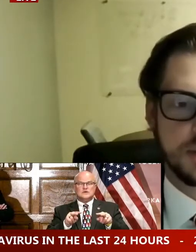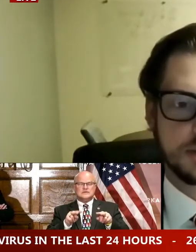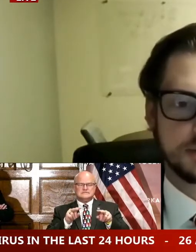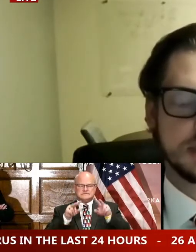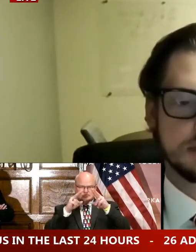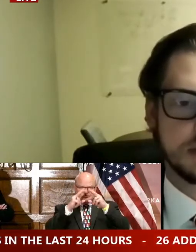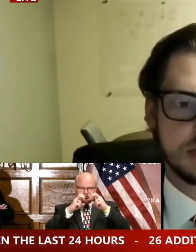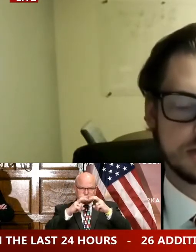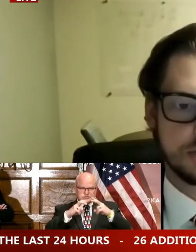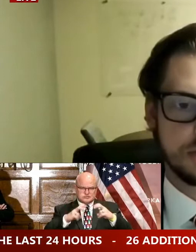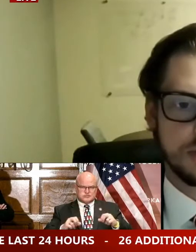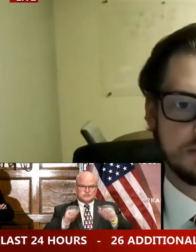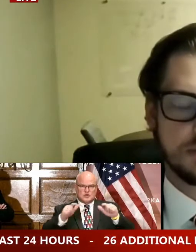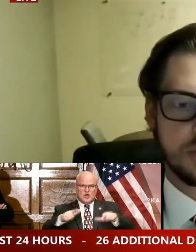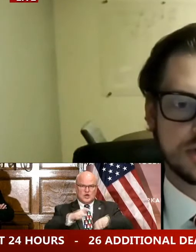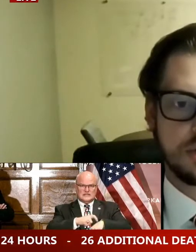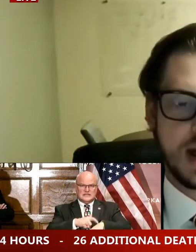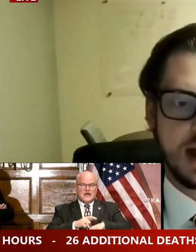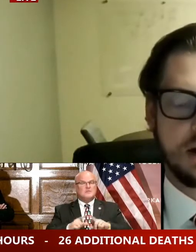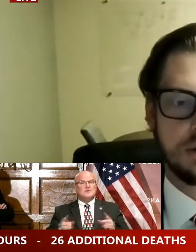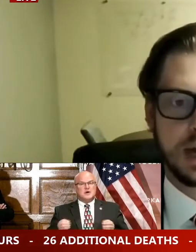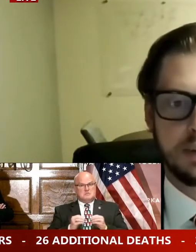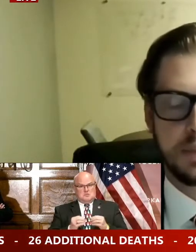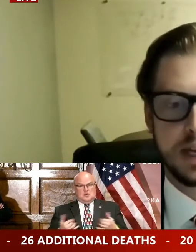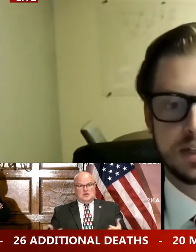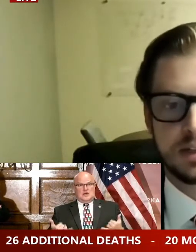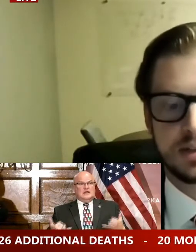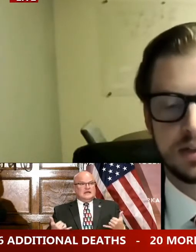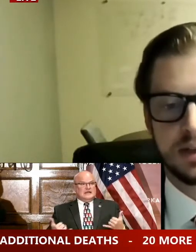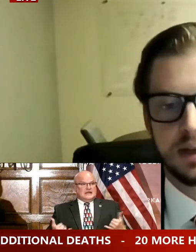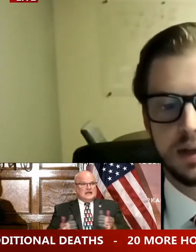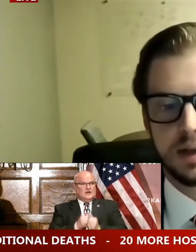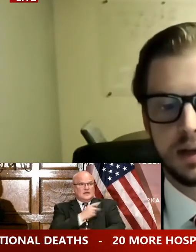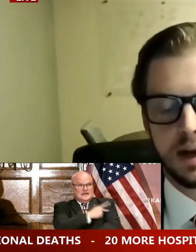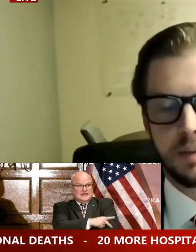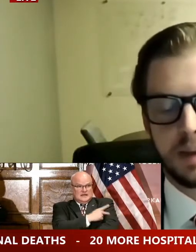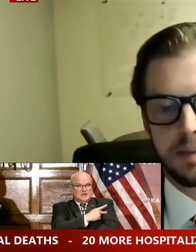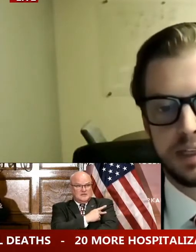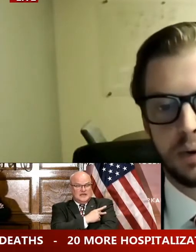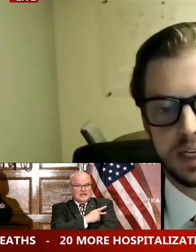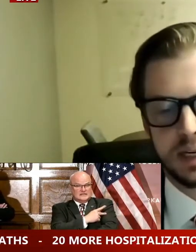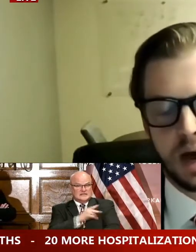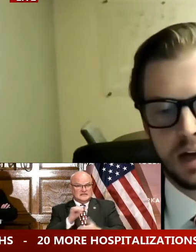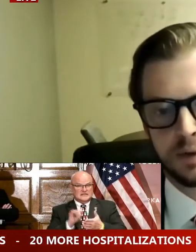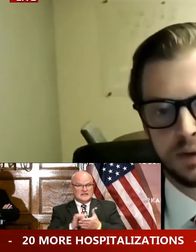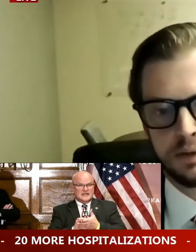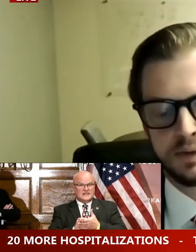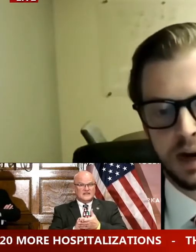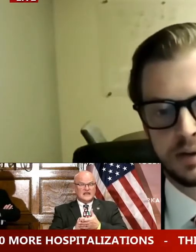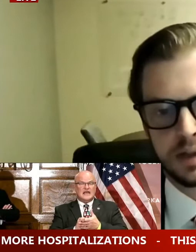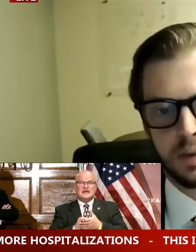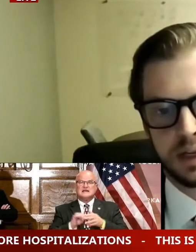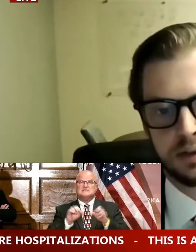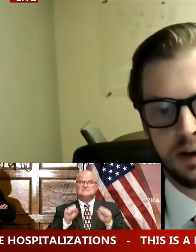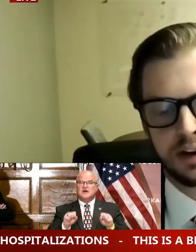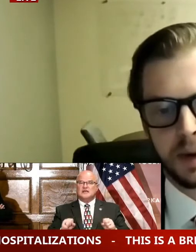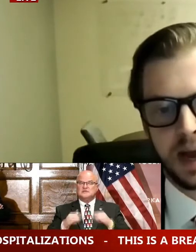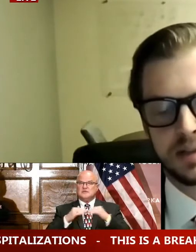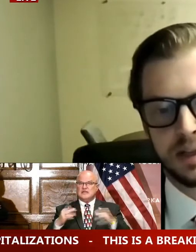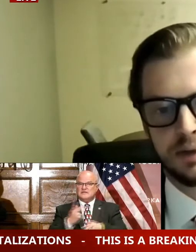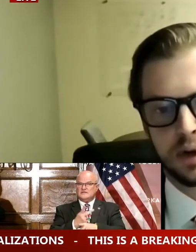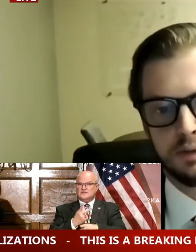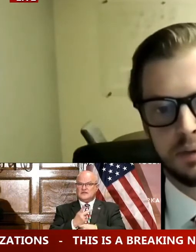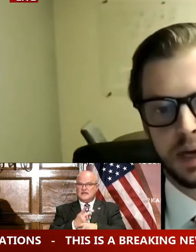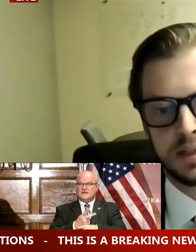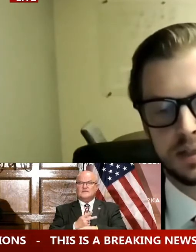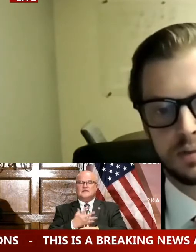times, but probably it's true even more so now at patients that maybe don't need hospital level of care so that we can clear